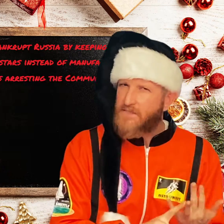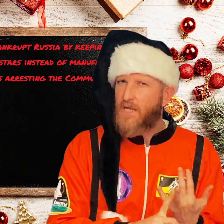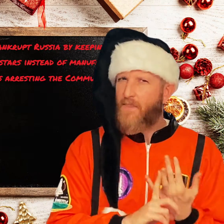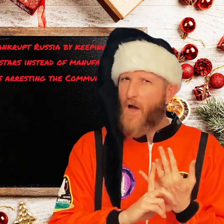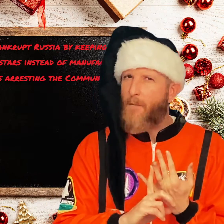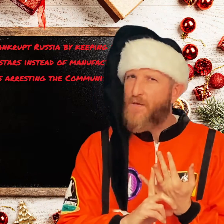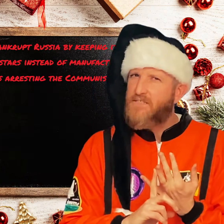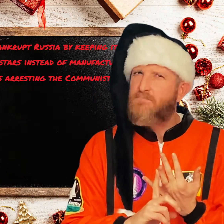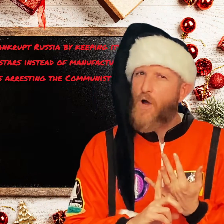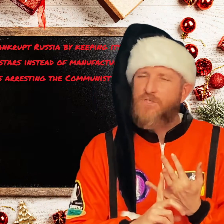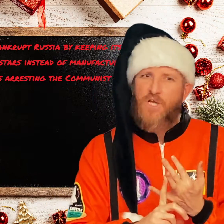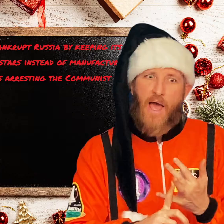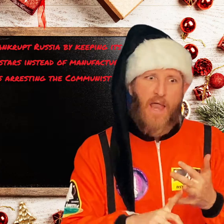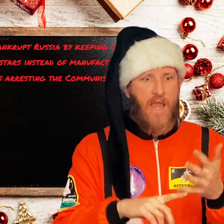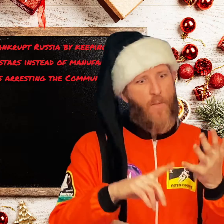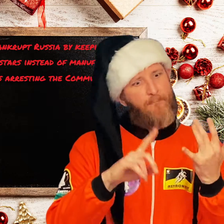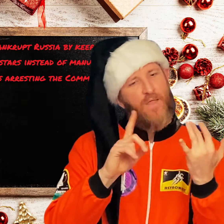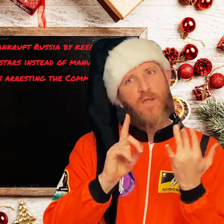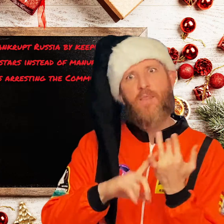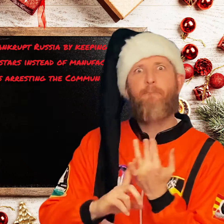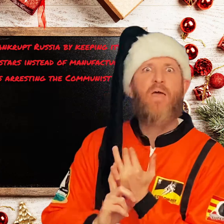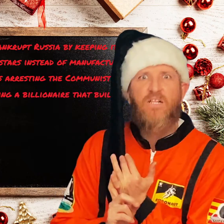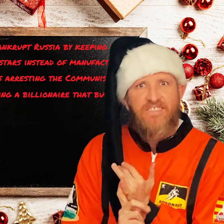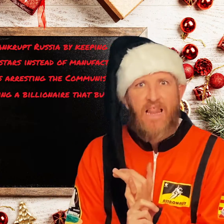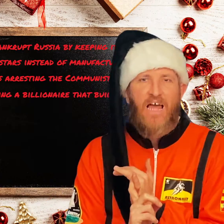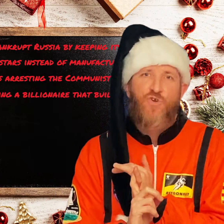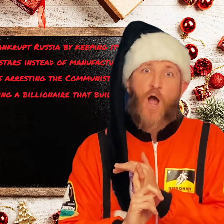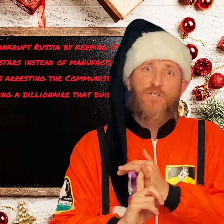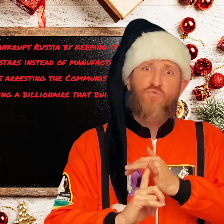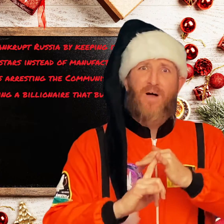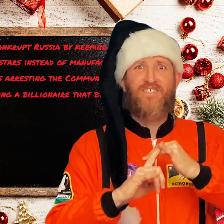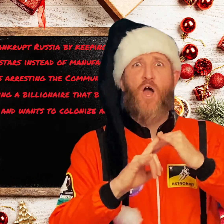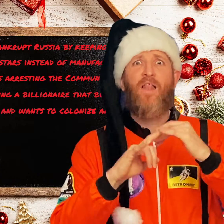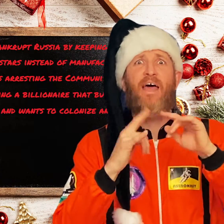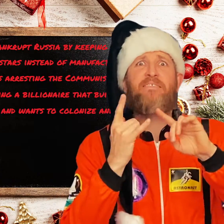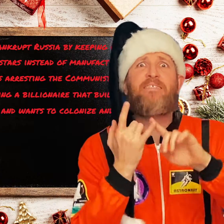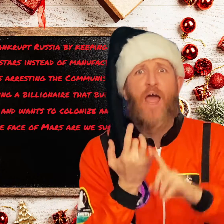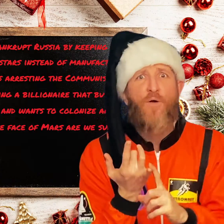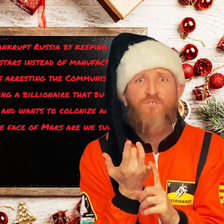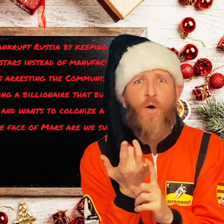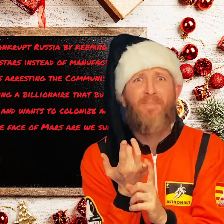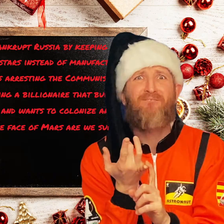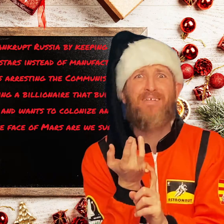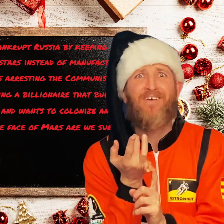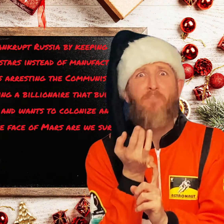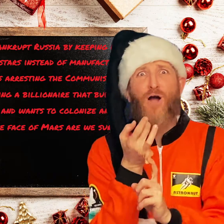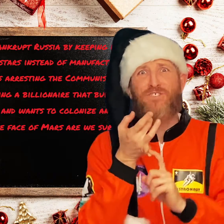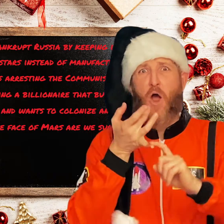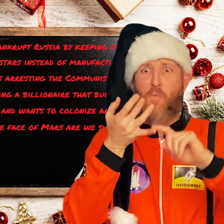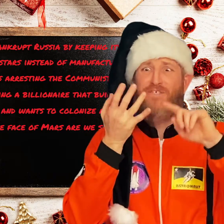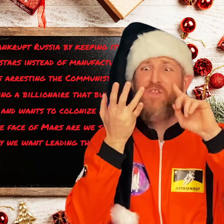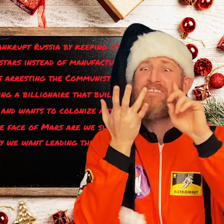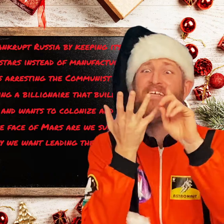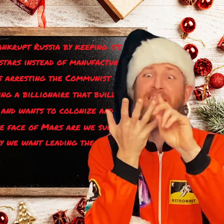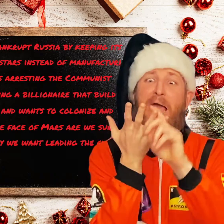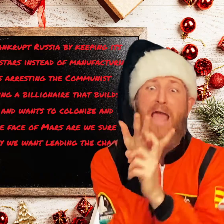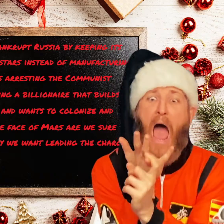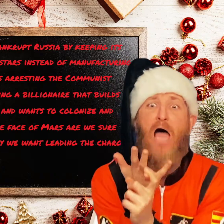arresting the communist march. And now a billionaire that builds electric cars wants to colonize and terraform the face of Mars. Are we sure this is the guy